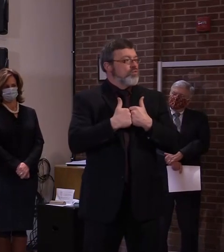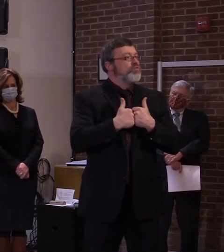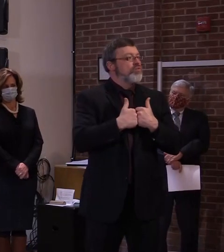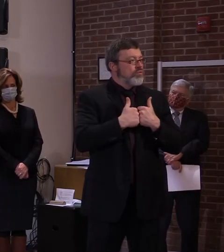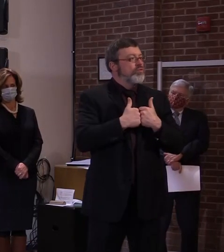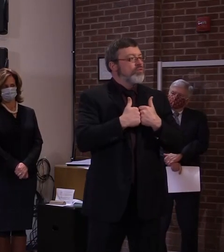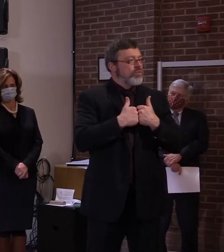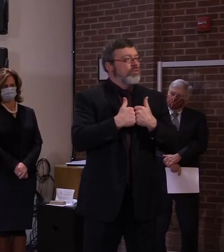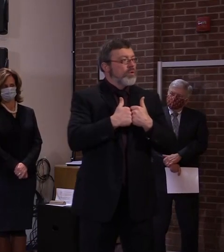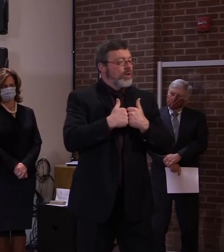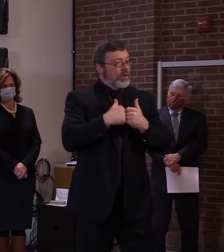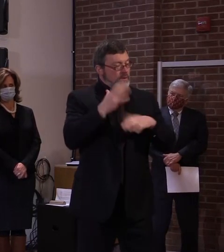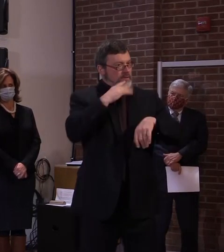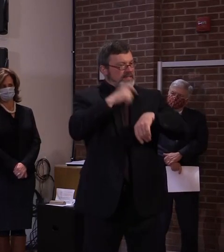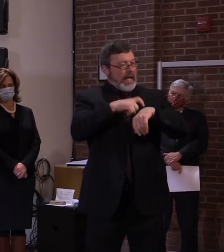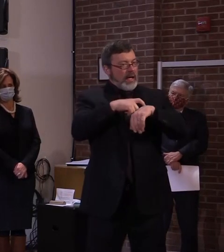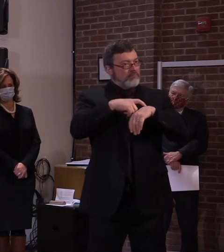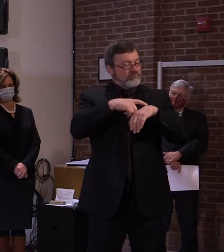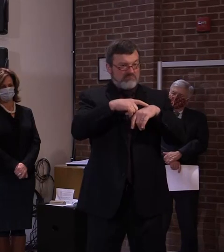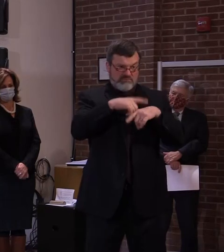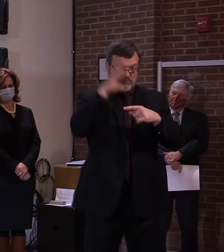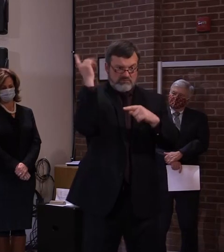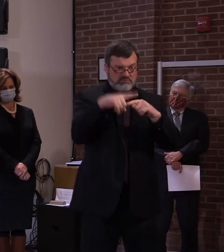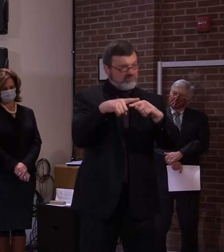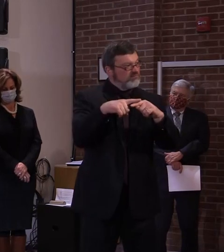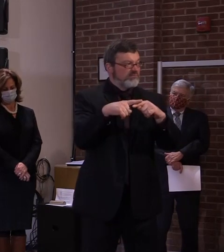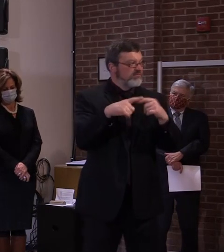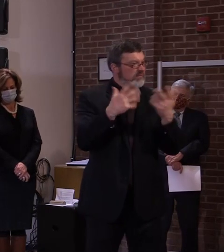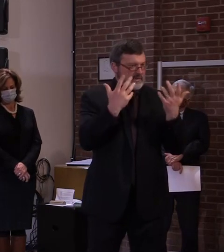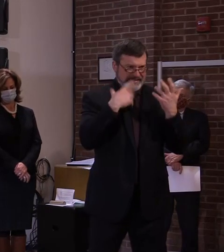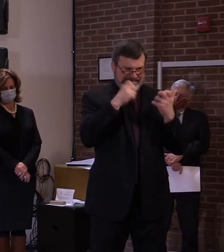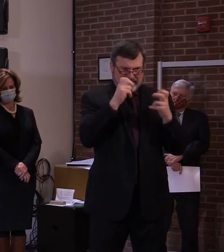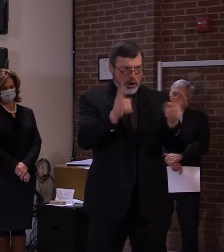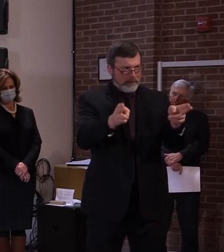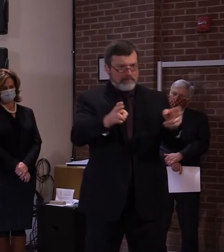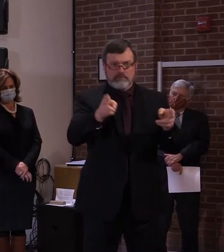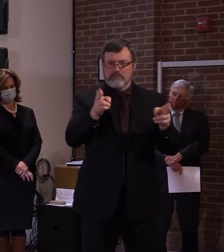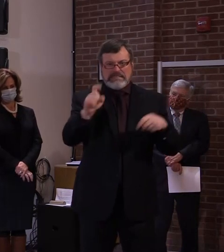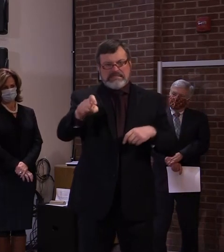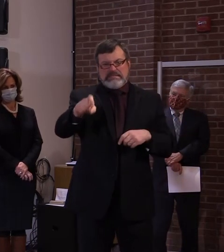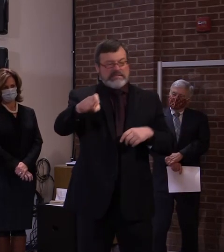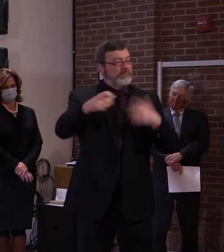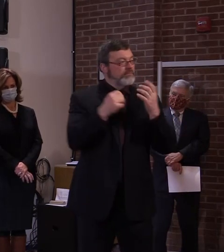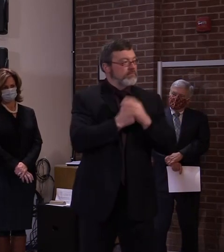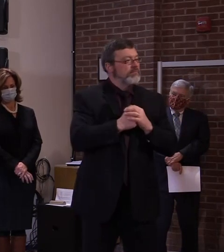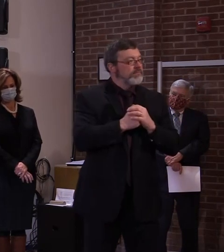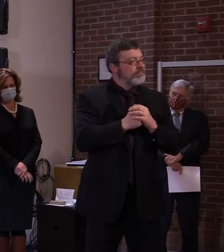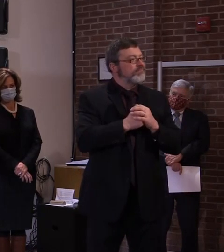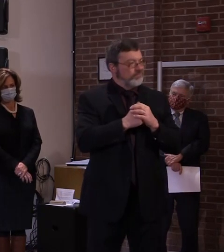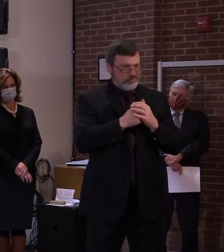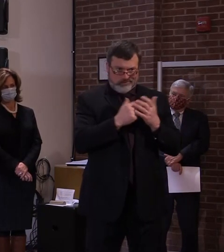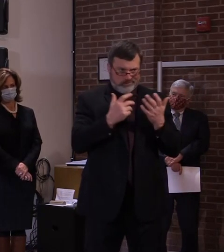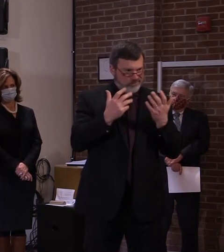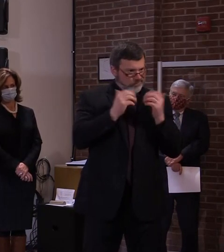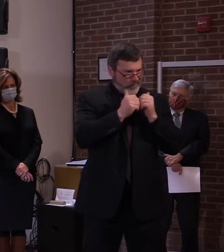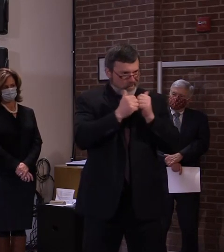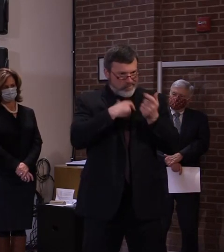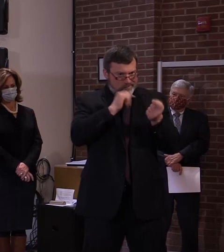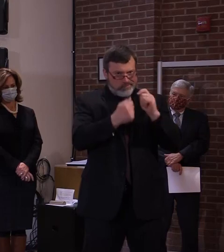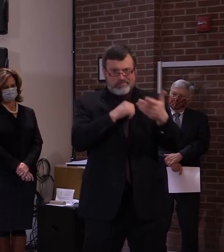contagion. So we'll have some more information in the coming weeks on how we plan to make some modifications to contact tracing and testing in our schools.